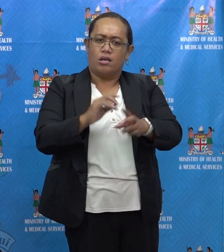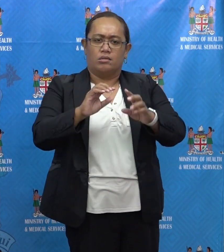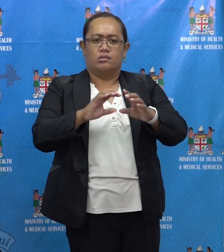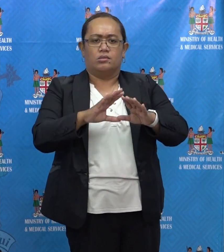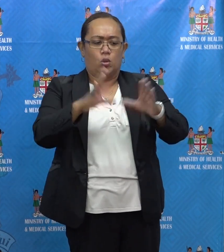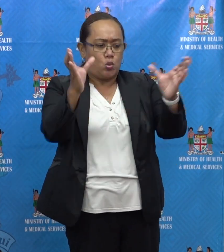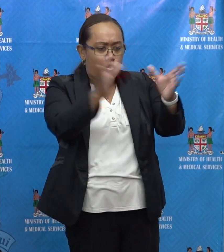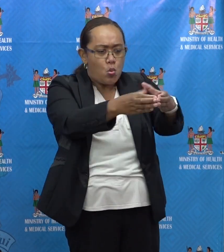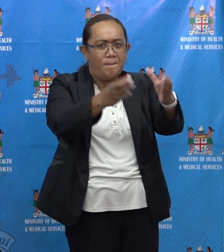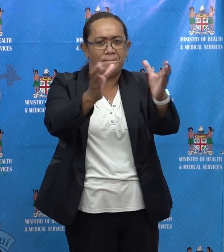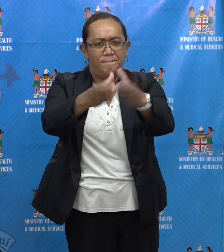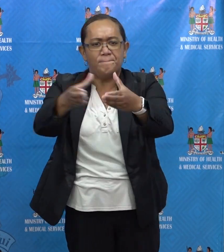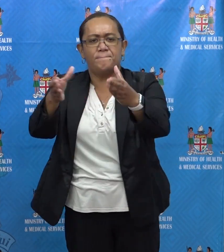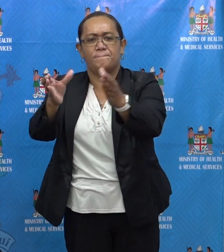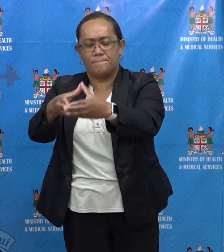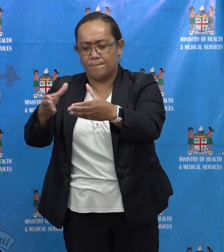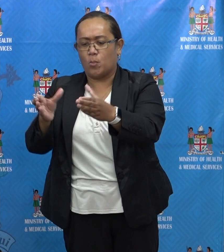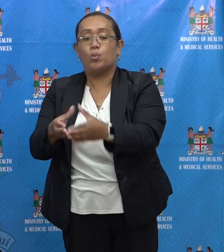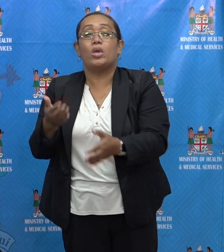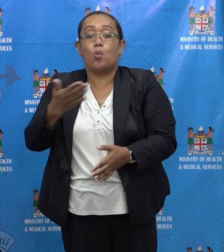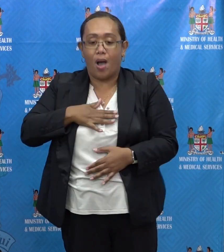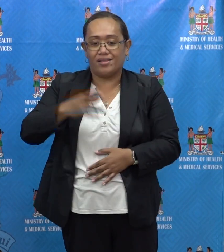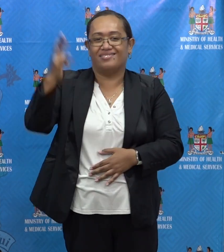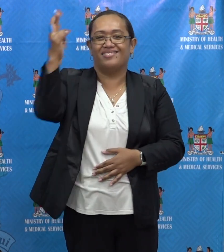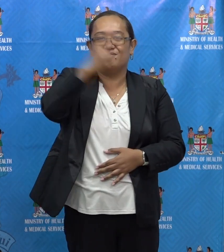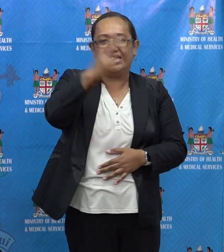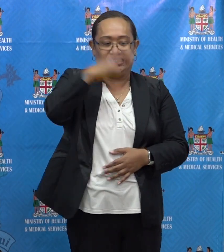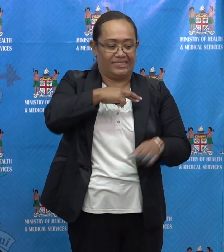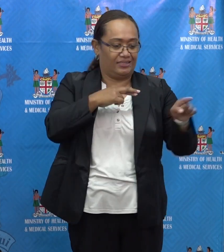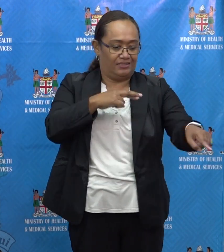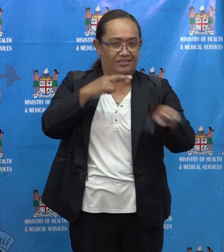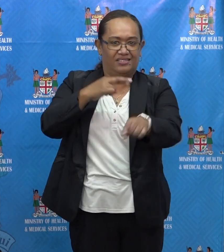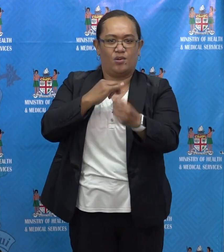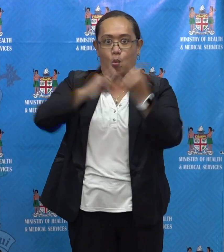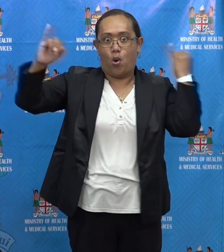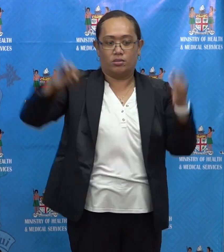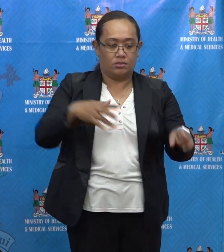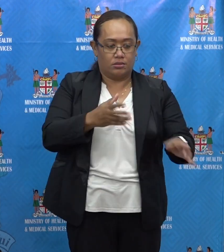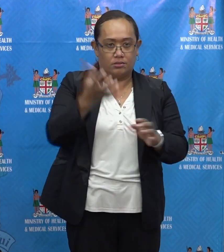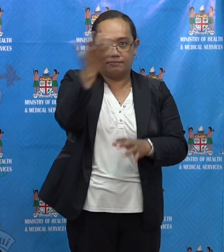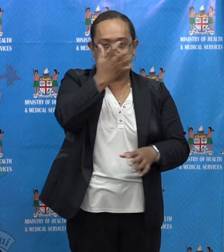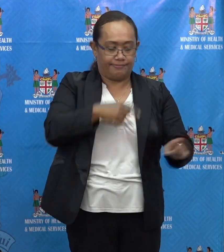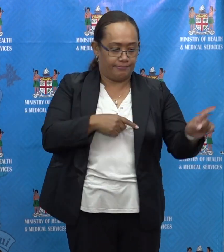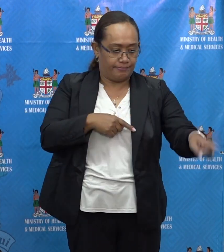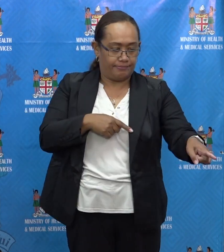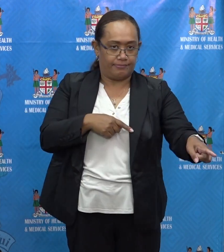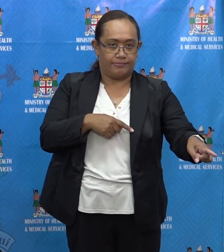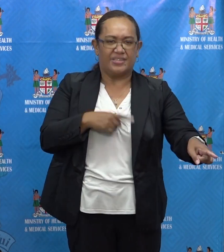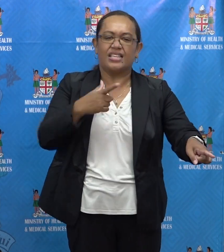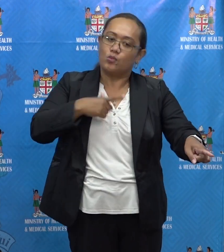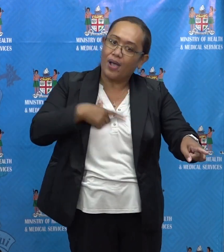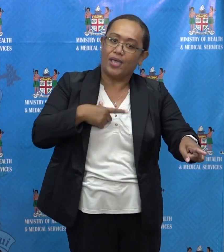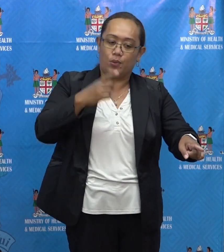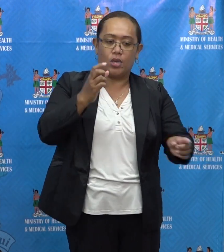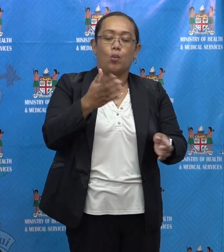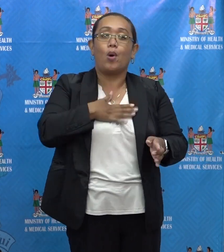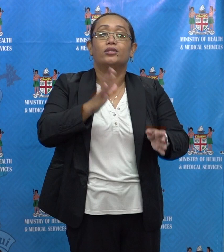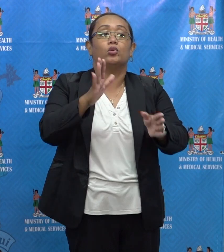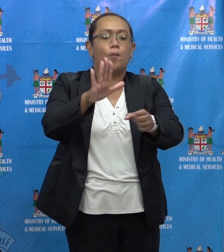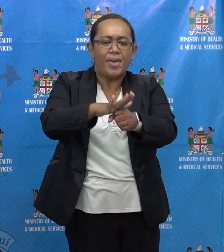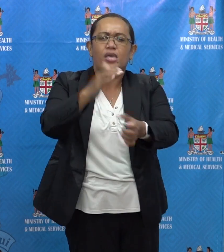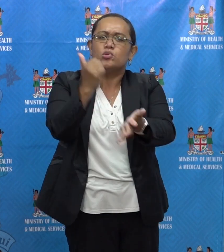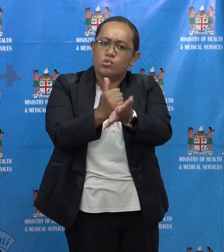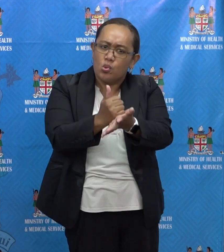groups because we know that they're the highest risk of testing positive. And then we're even expanding even further. And we're still not